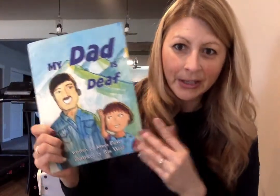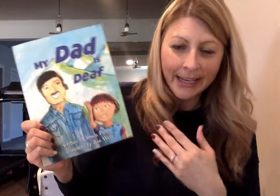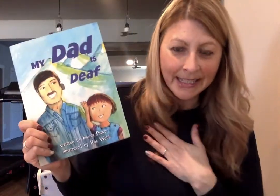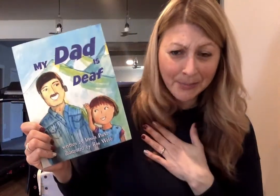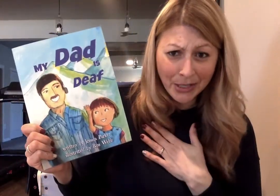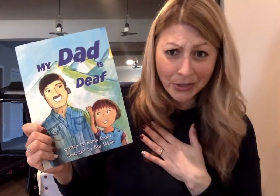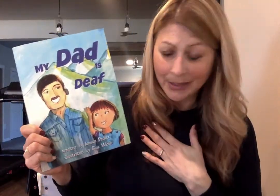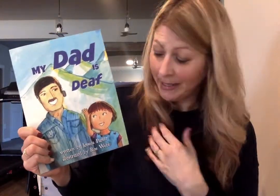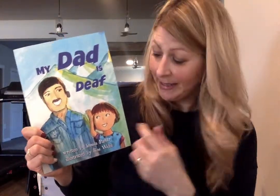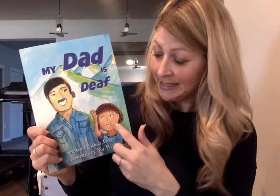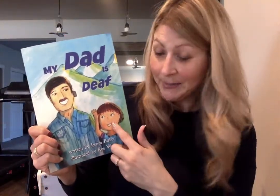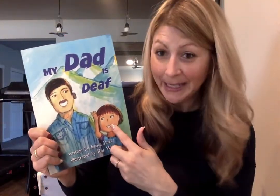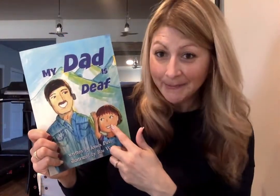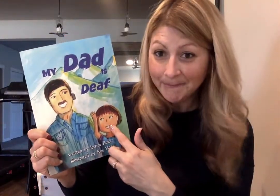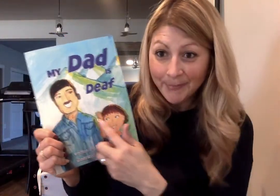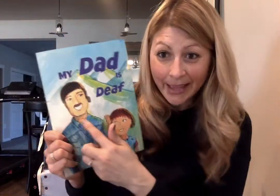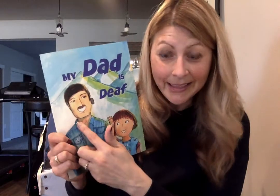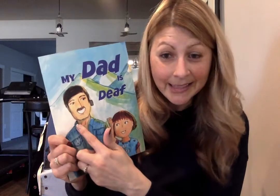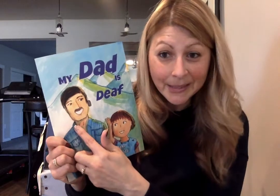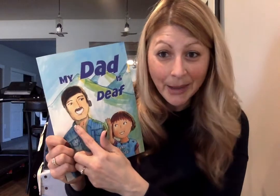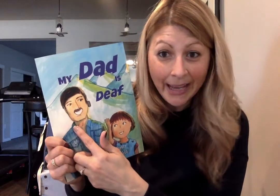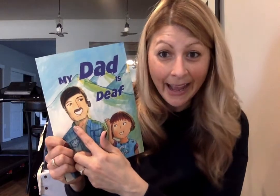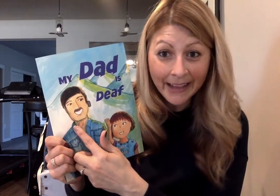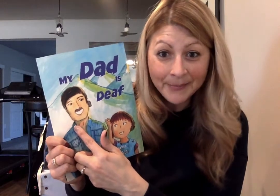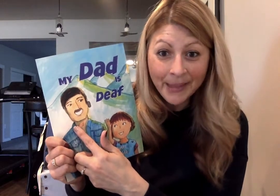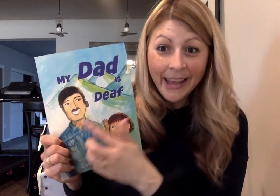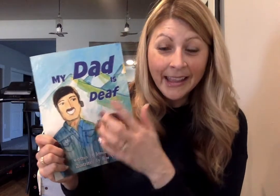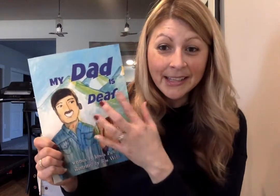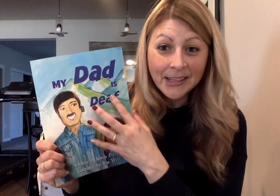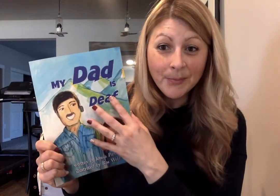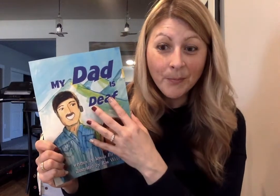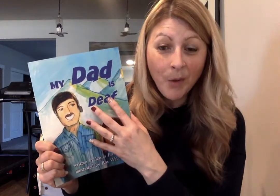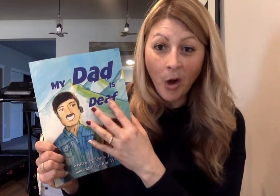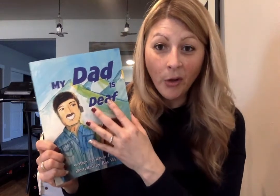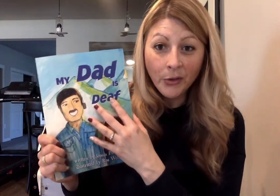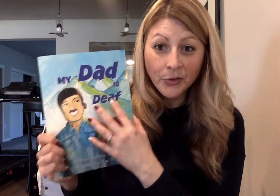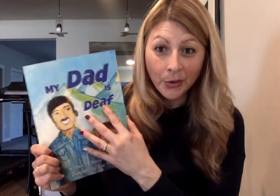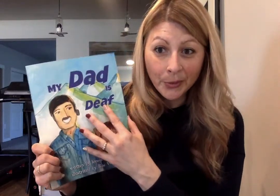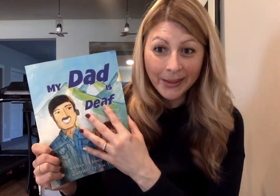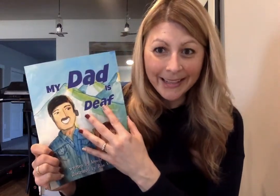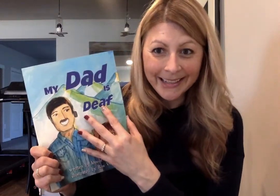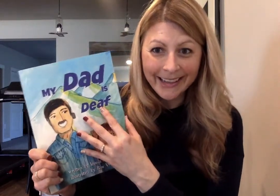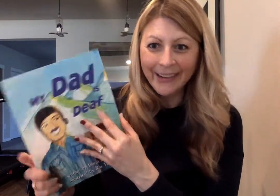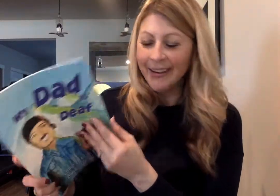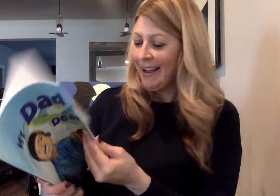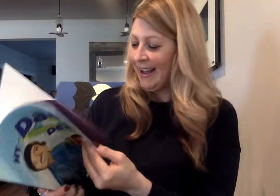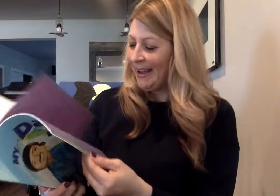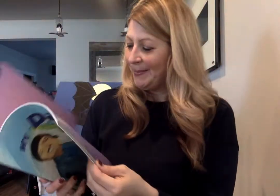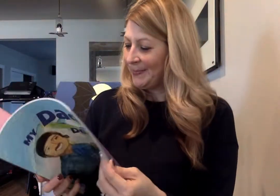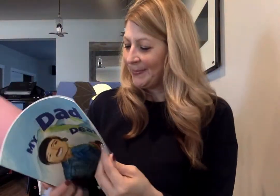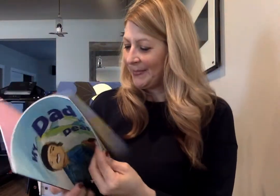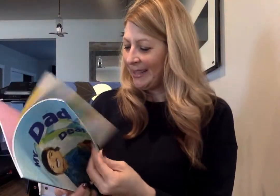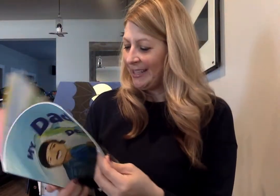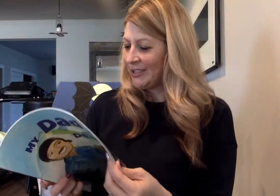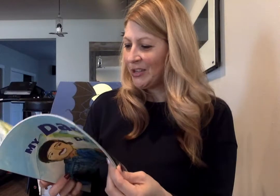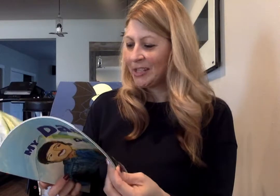particularly special to me. This is me and this is my dad. This is all true that's in here. It just talks